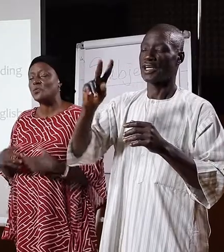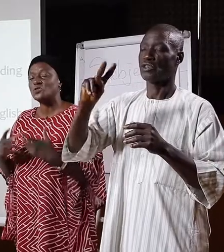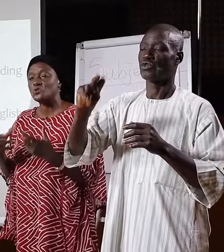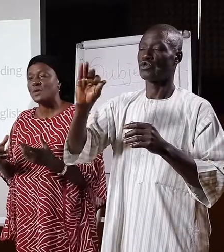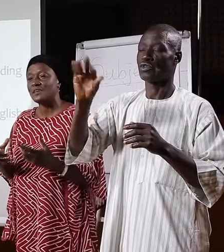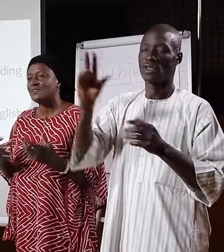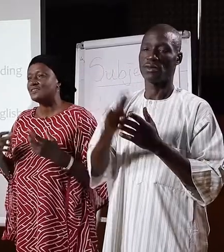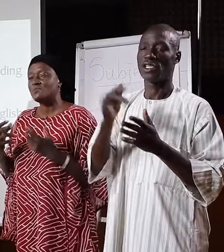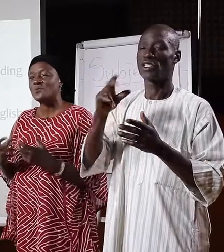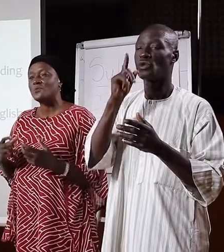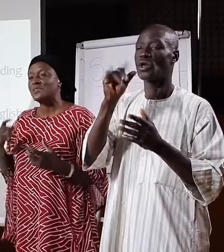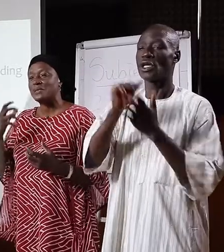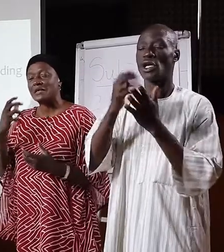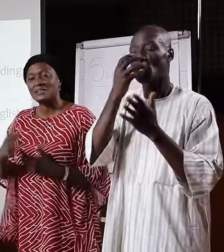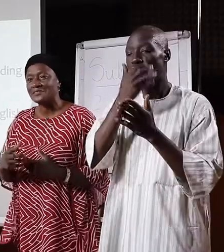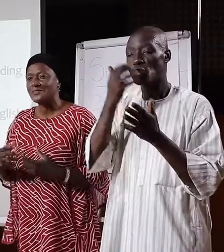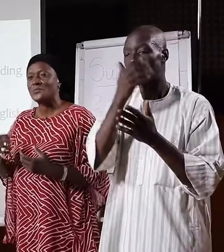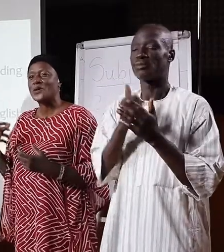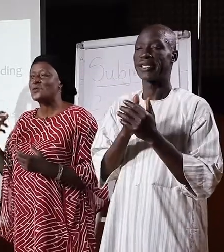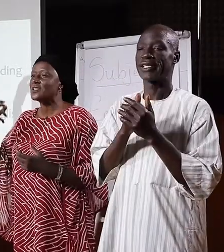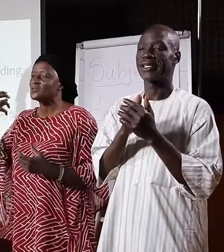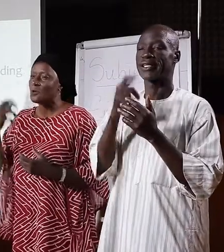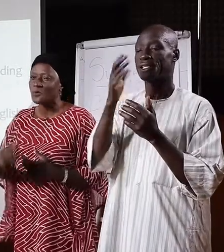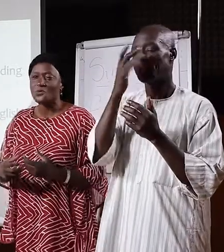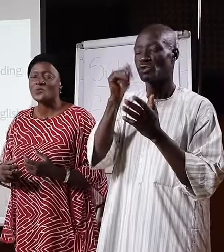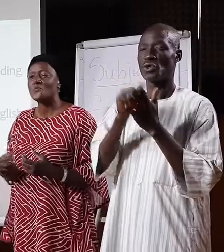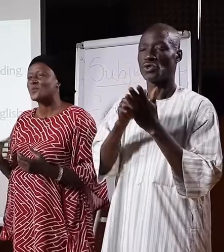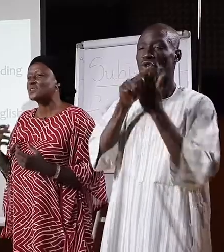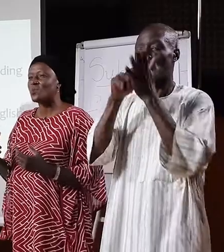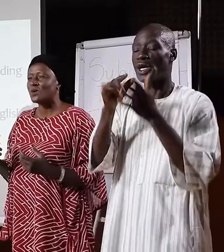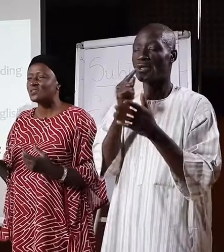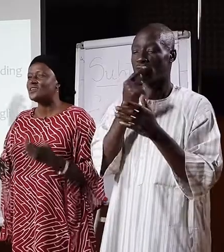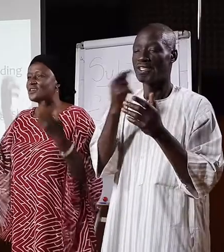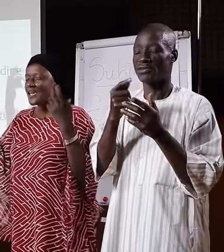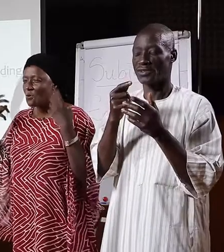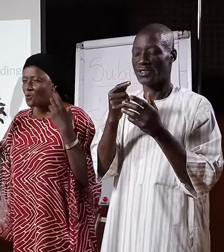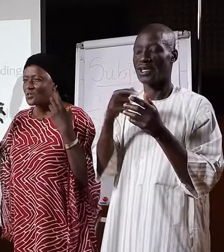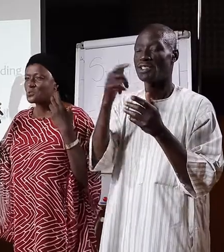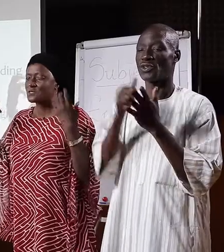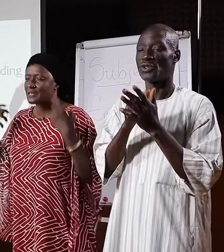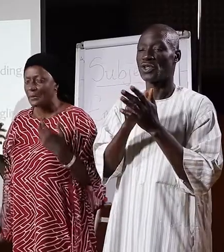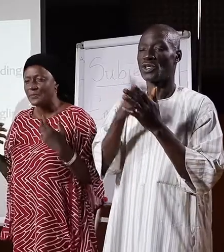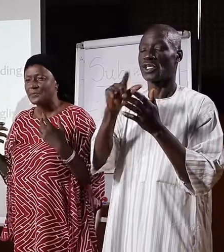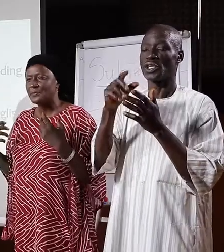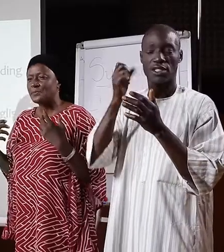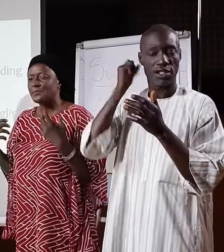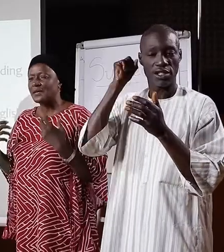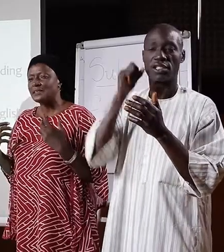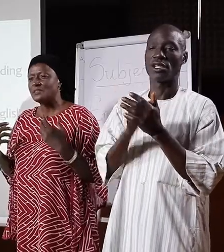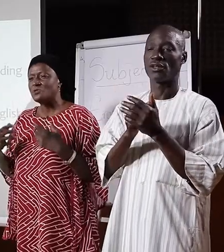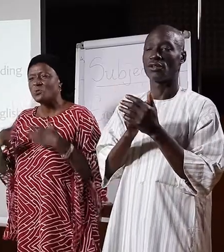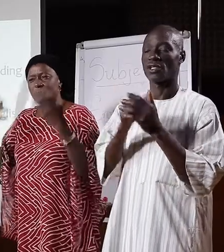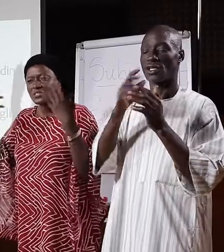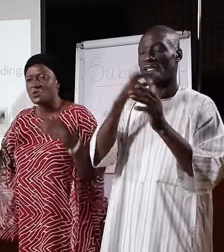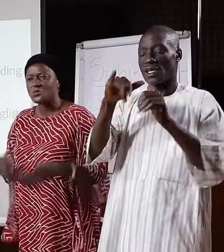So the ones you speak, the mirror will imitate the way your lips go, the way you pronounce the words, the echo it will sound,